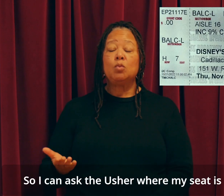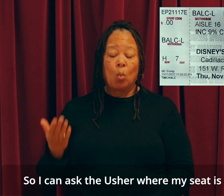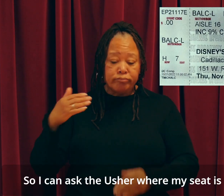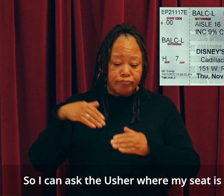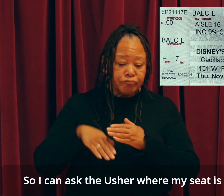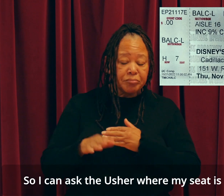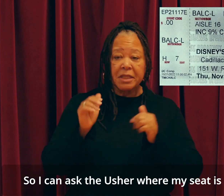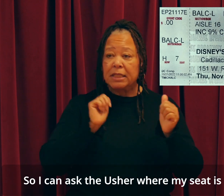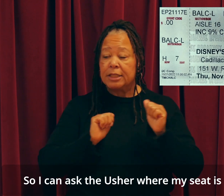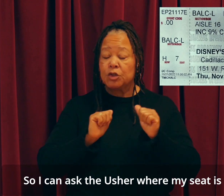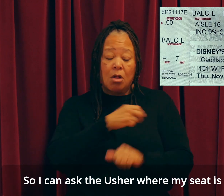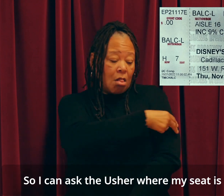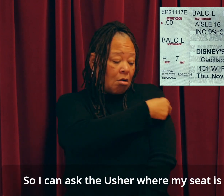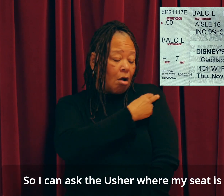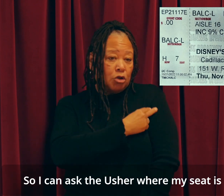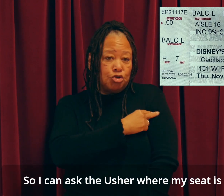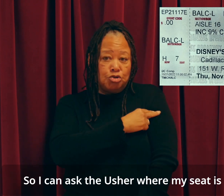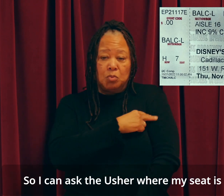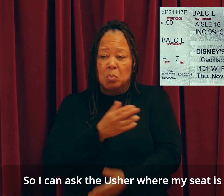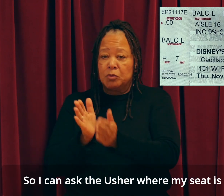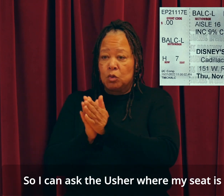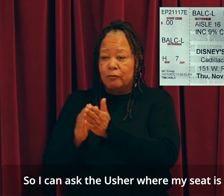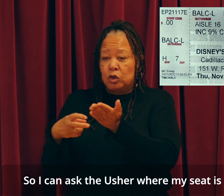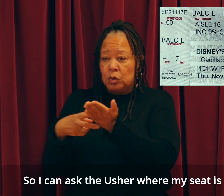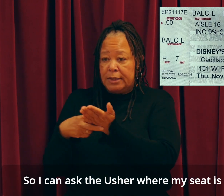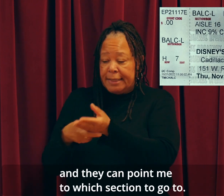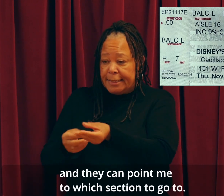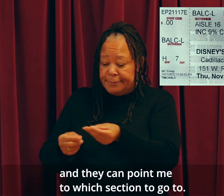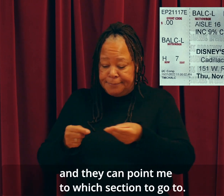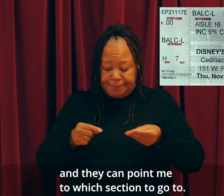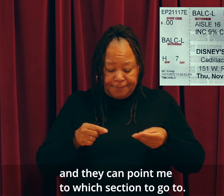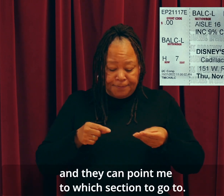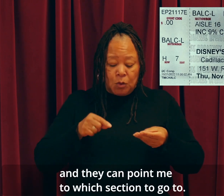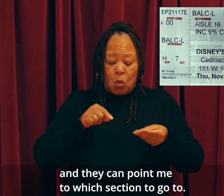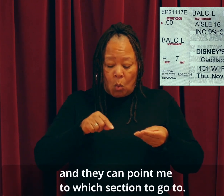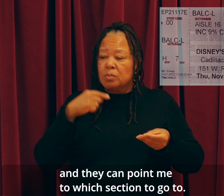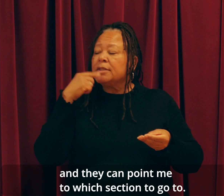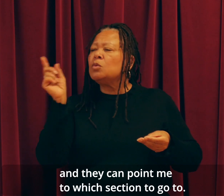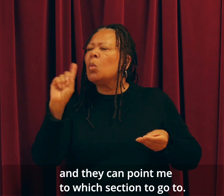can ask the usher where my seat is, and they can point me to which section to go